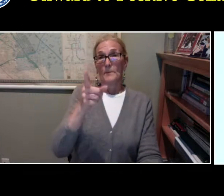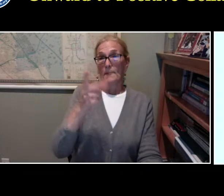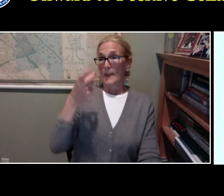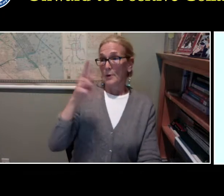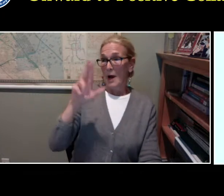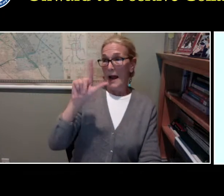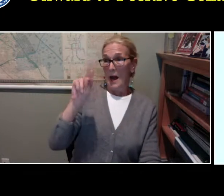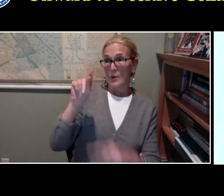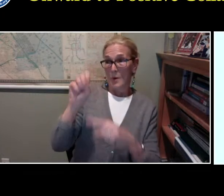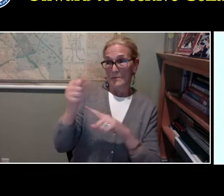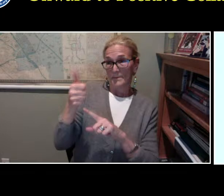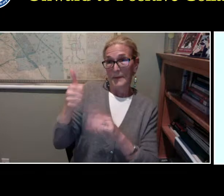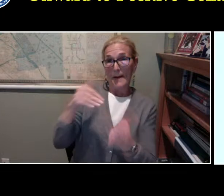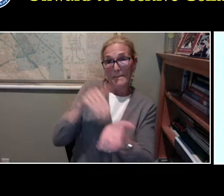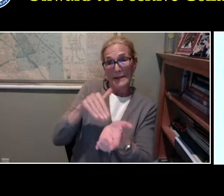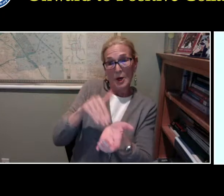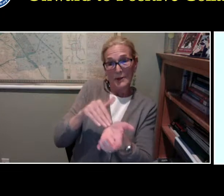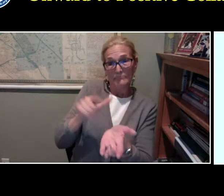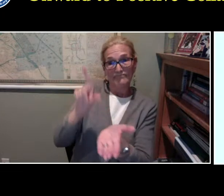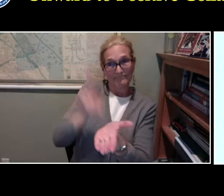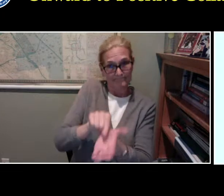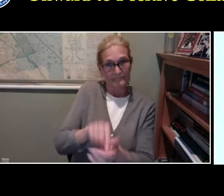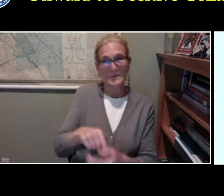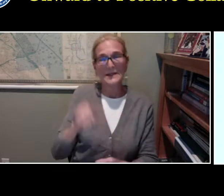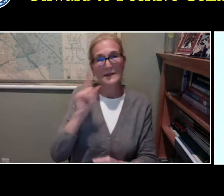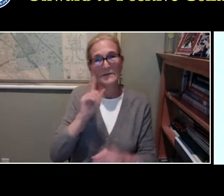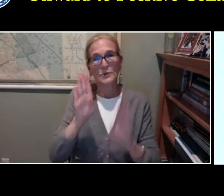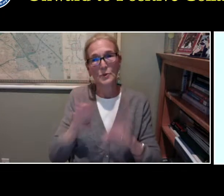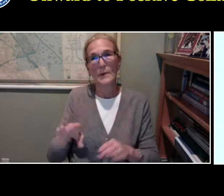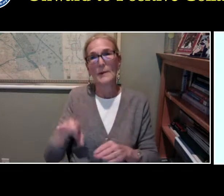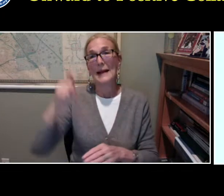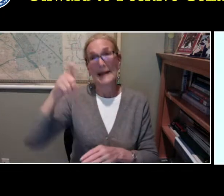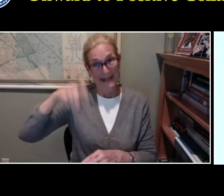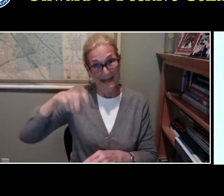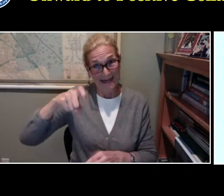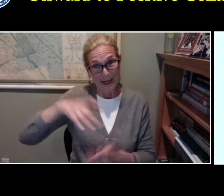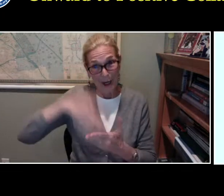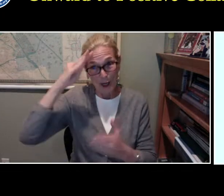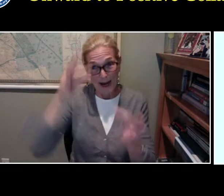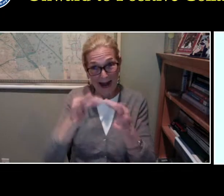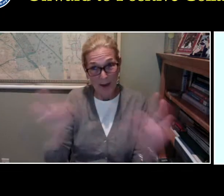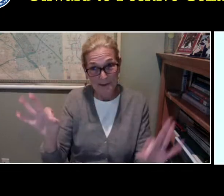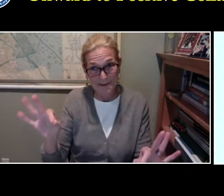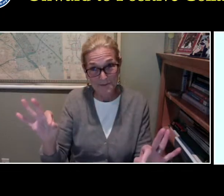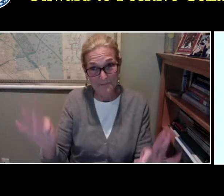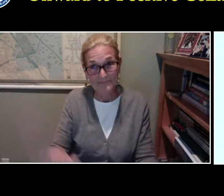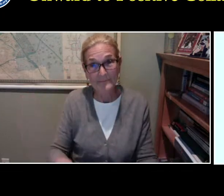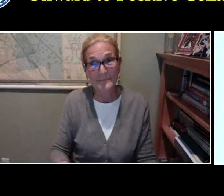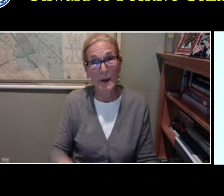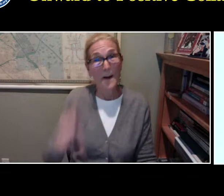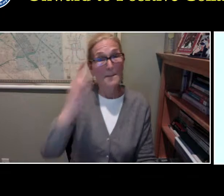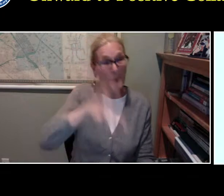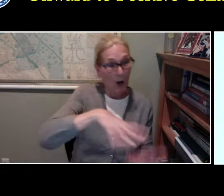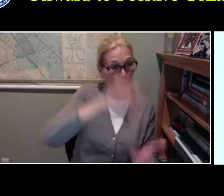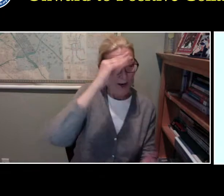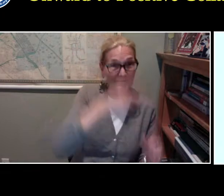Oh my goodness, I'm over time. Dr. Lantos was published